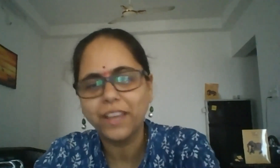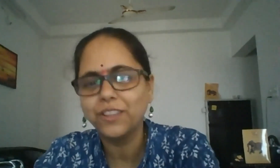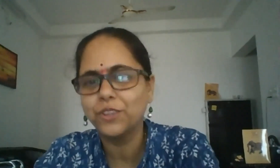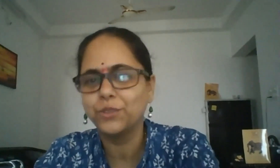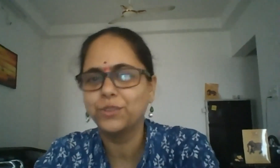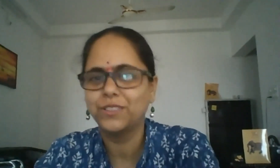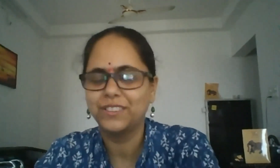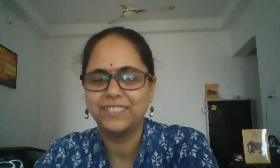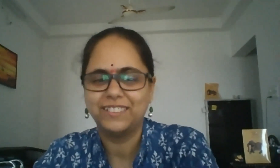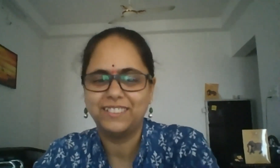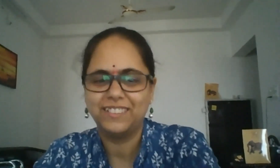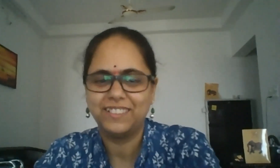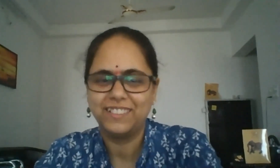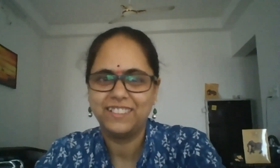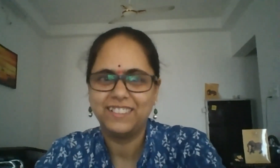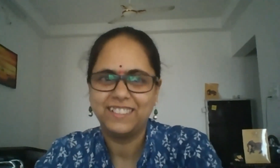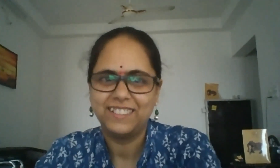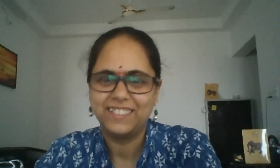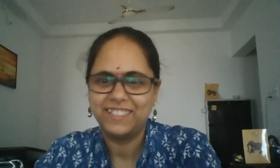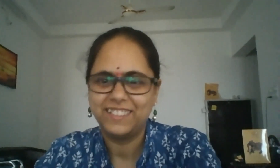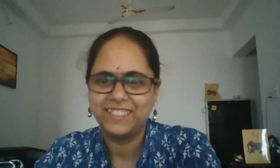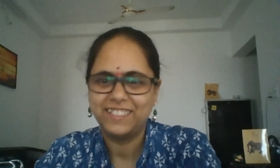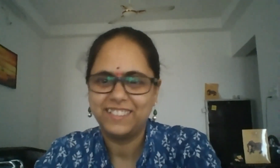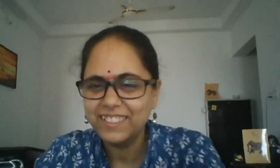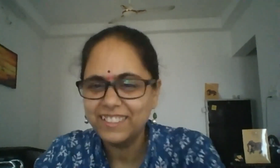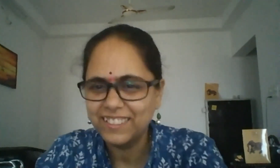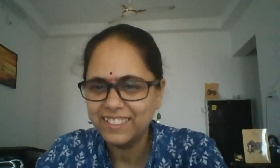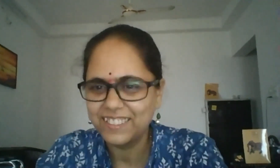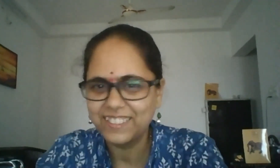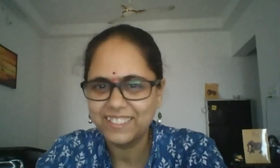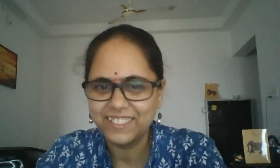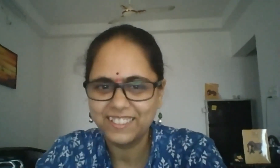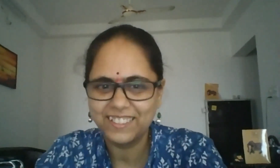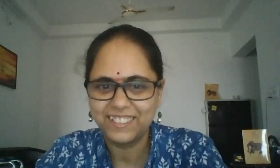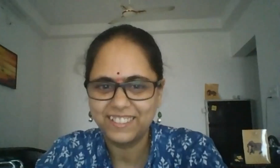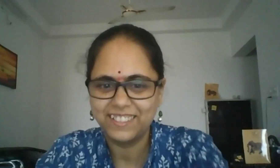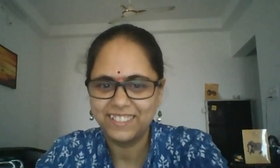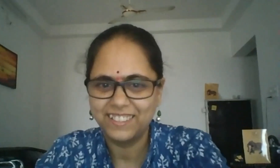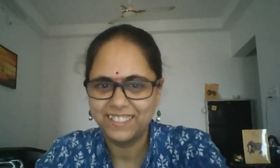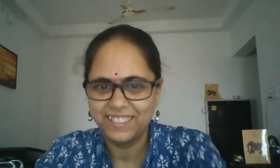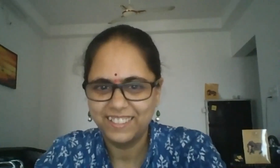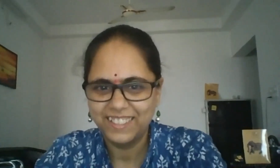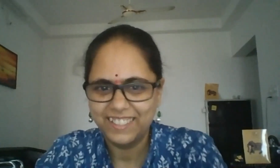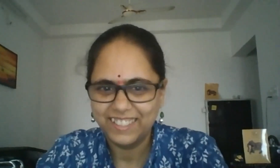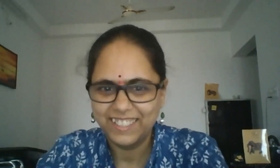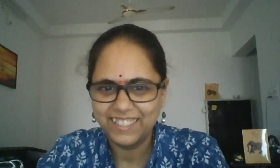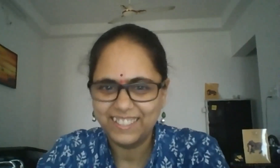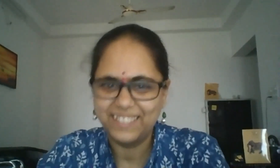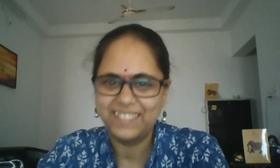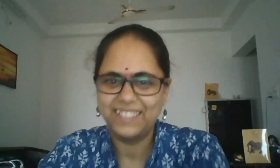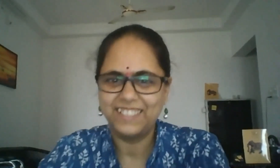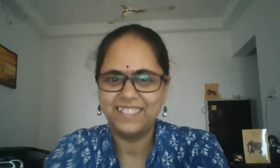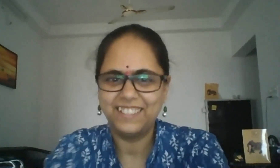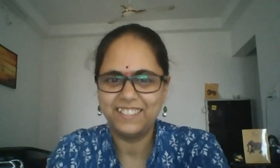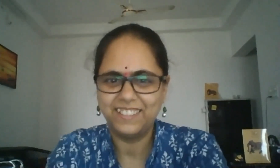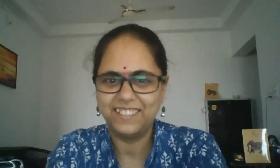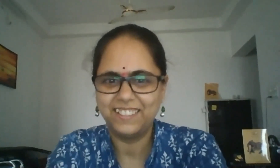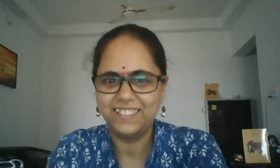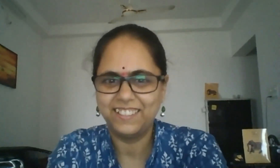you. Yes, Pradeep. Yes, ma'am. First of all, I have hats off to your job and your working, and